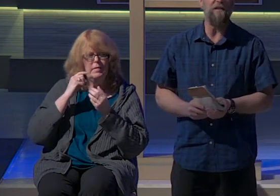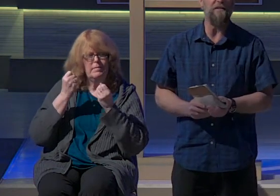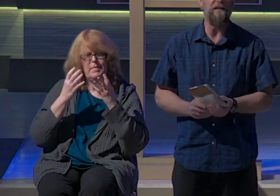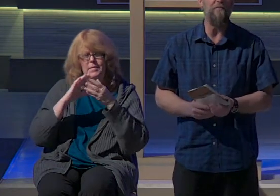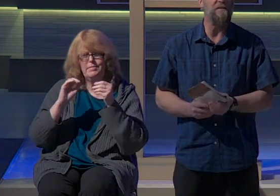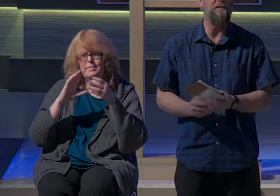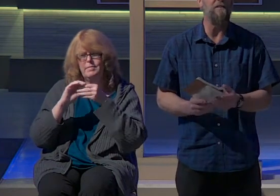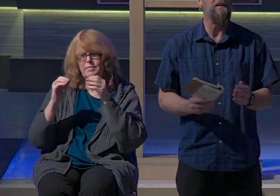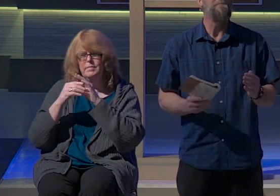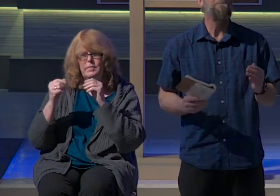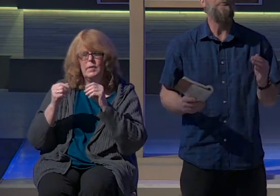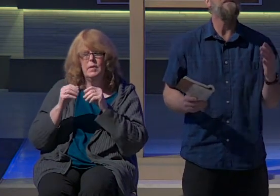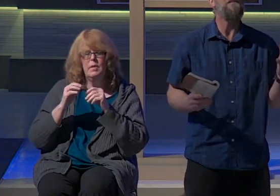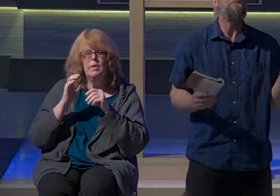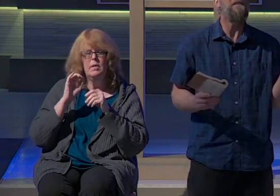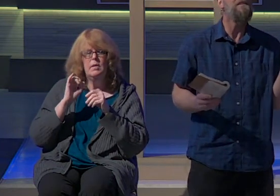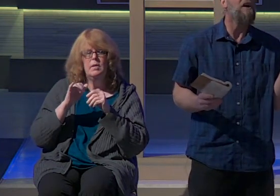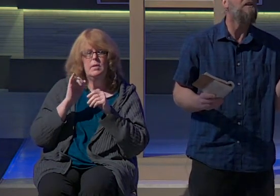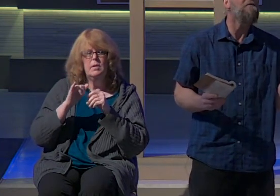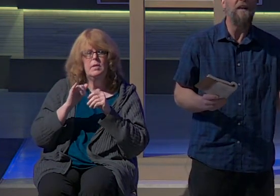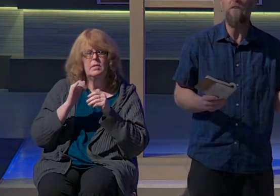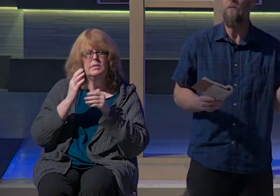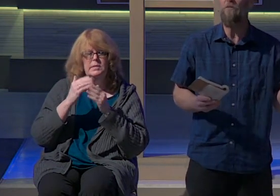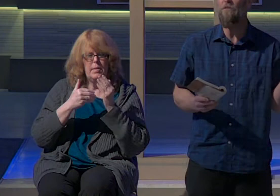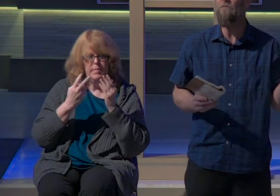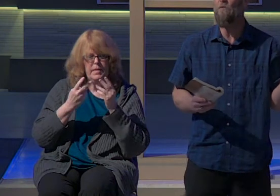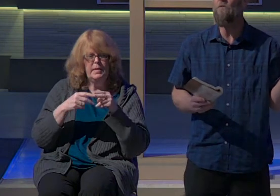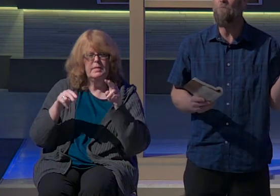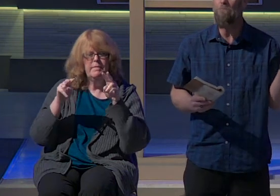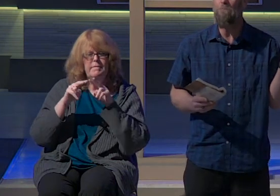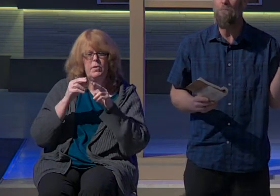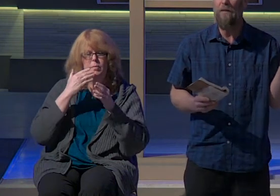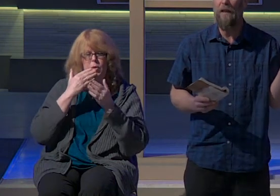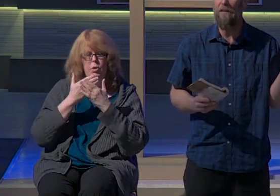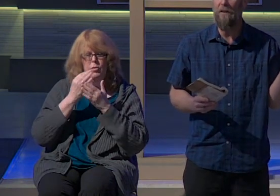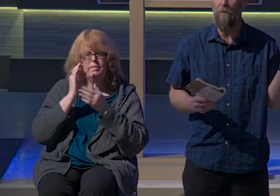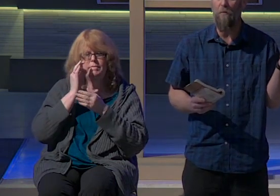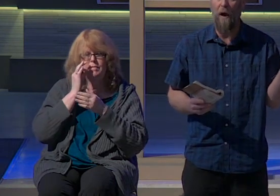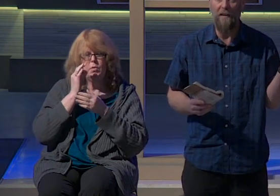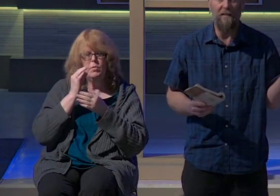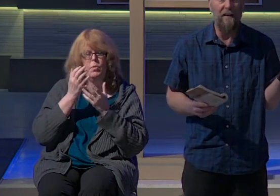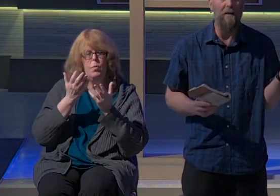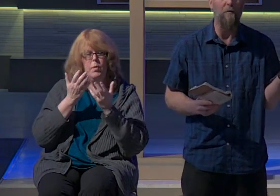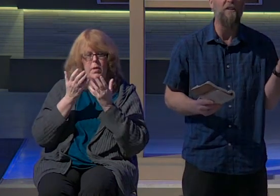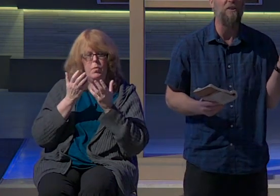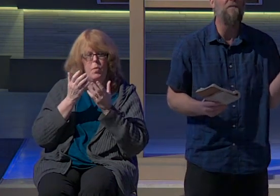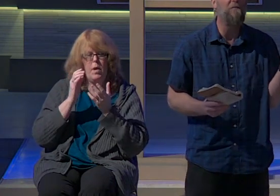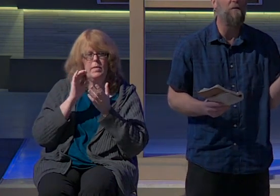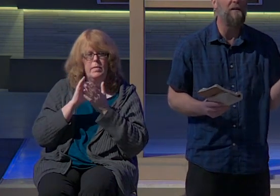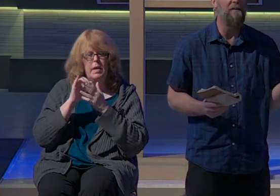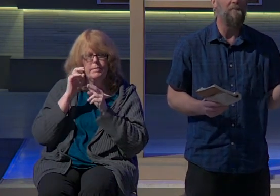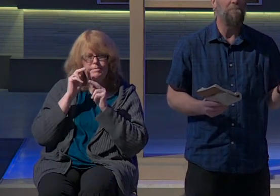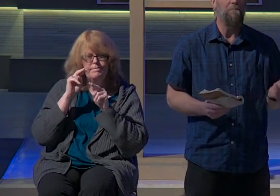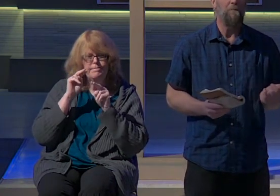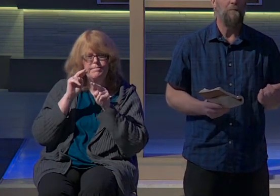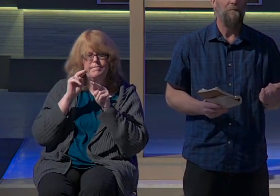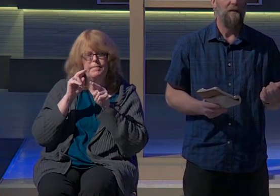stories along this line where we're saying, look, some things are valuable, good fruit, and we want that, and we look for